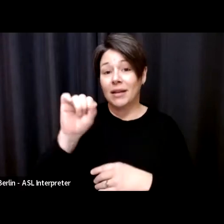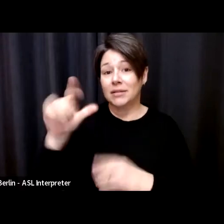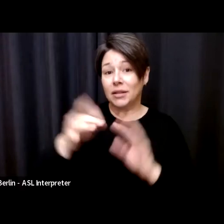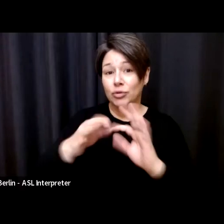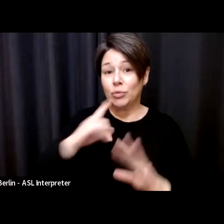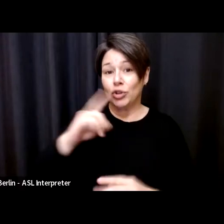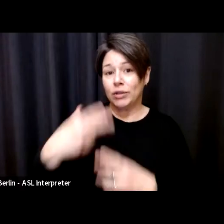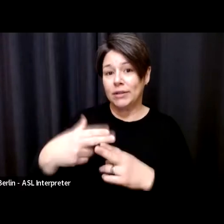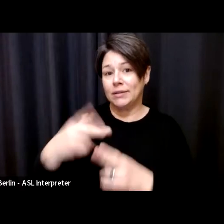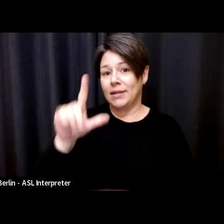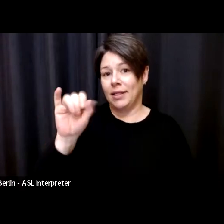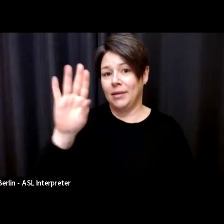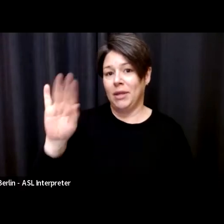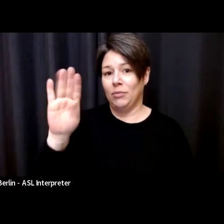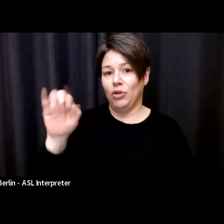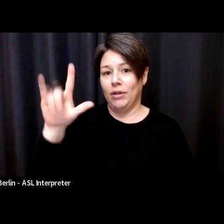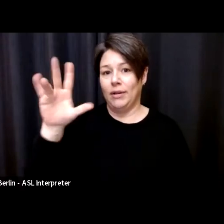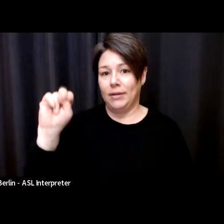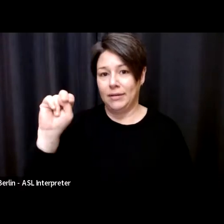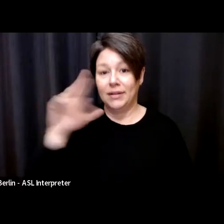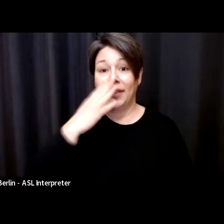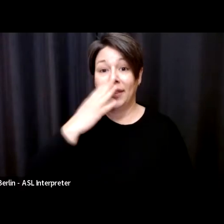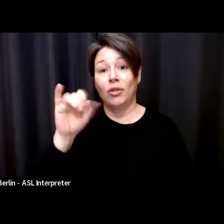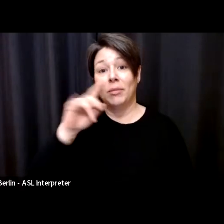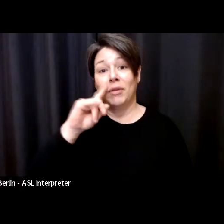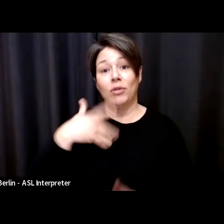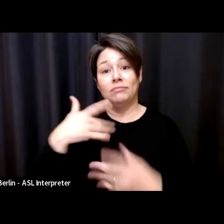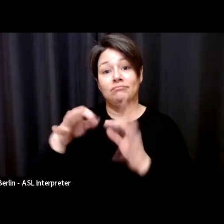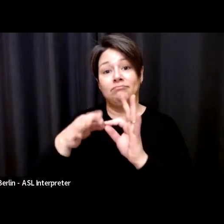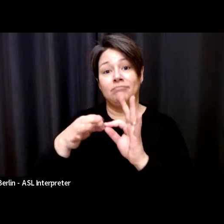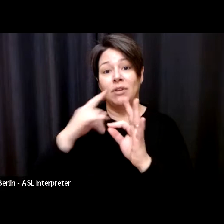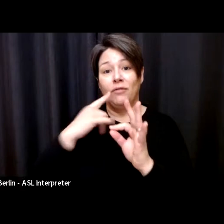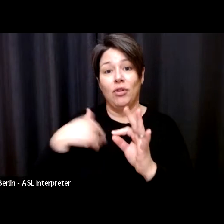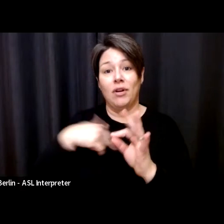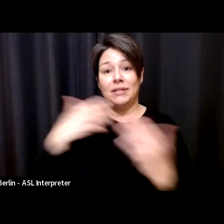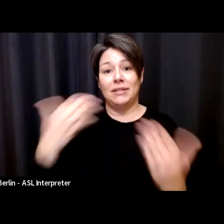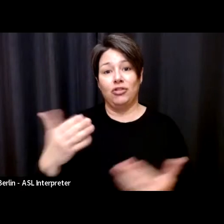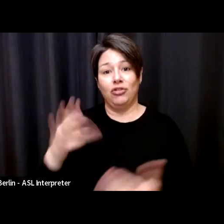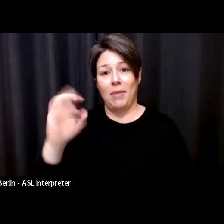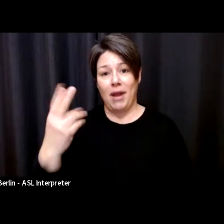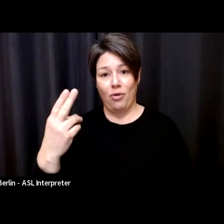interpreter, Libby Berlin. Thank you, Libby, for interpreting for us at Common Hour.